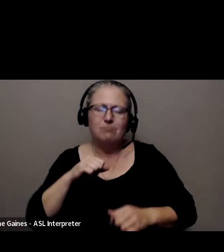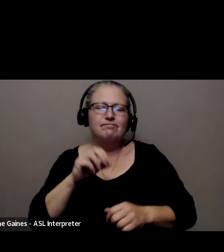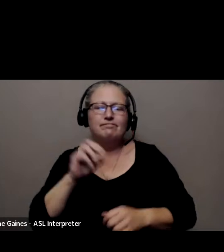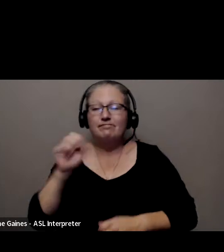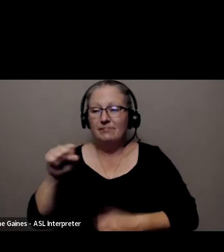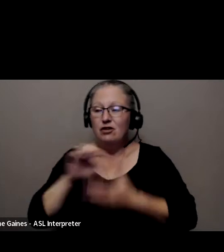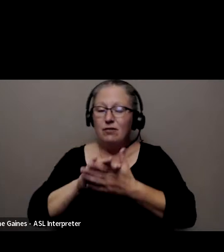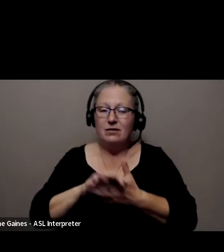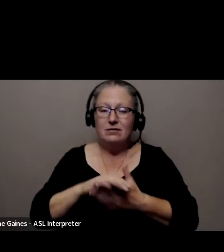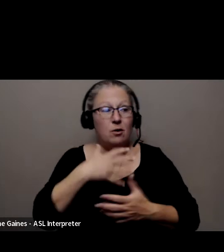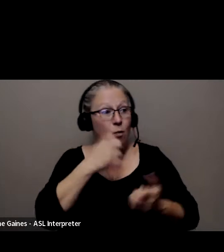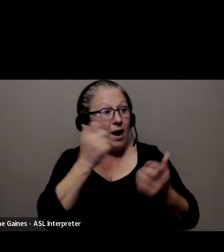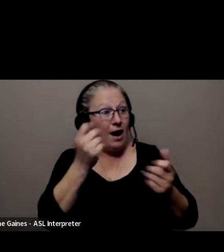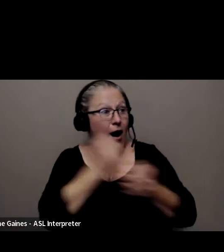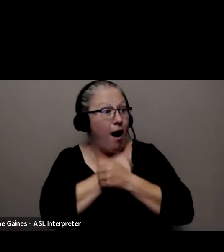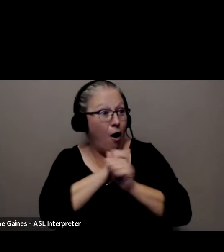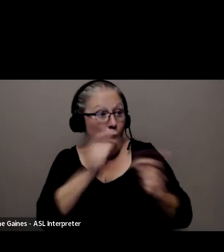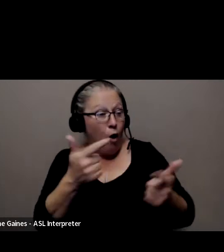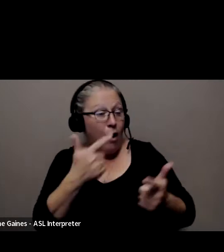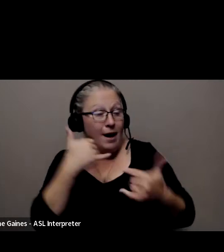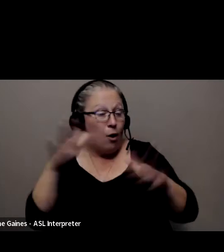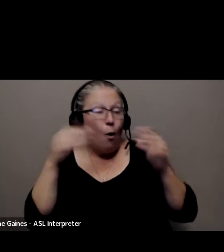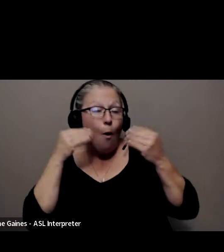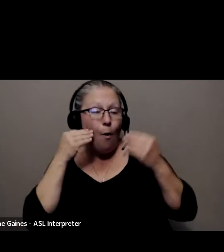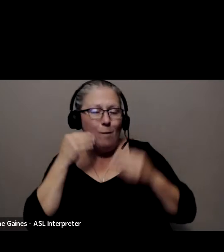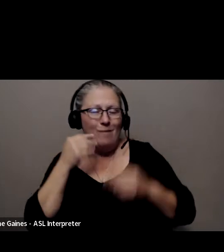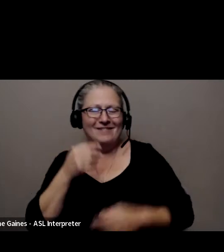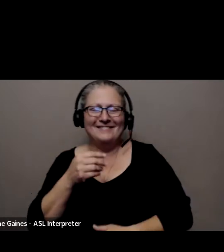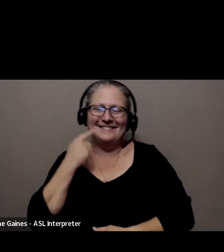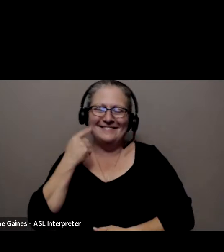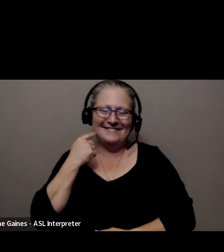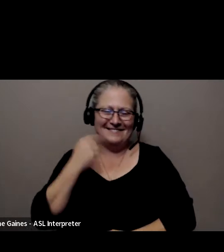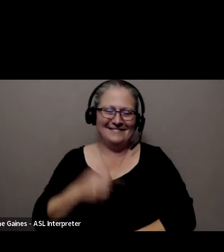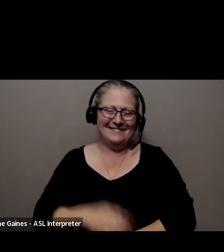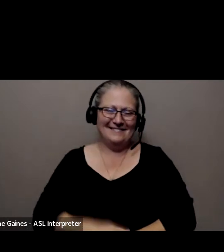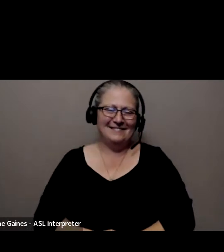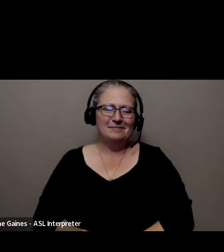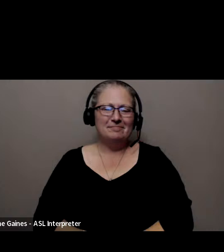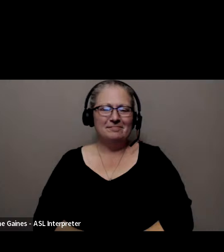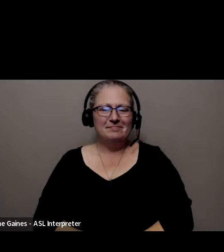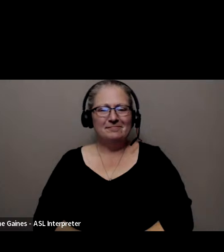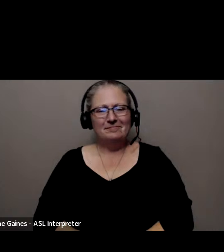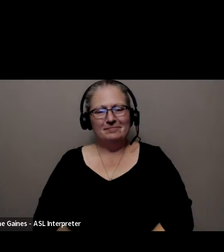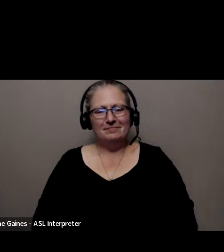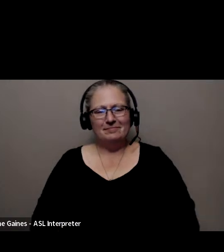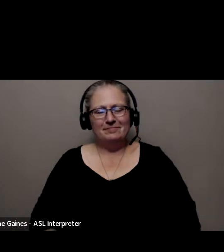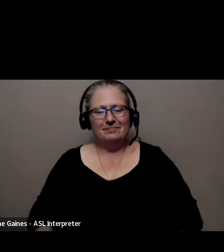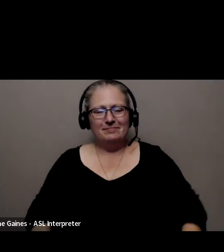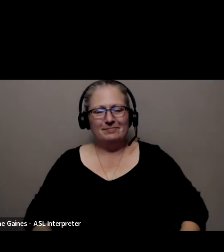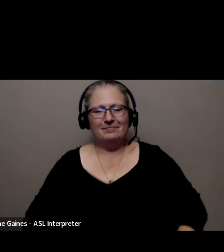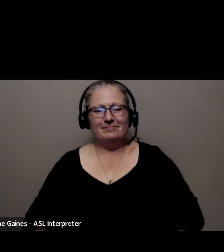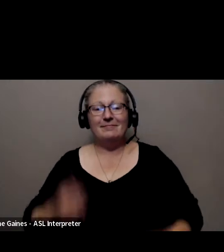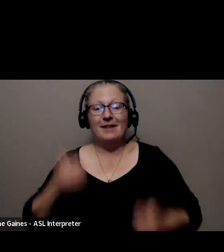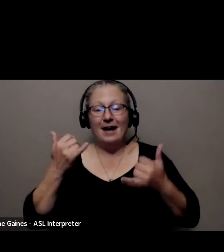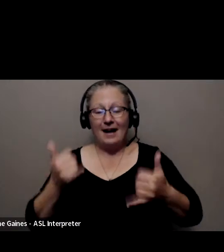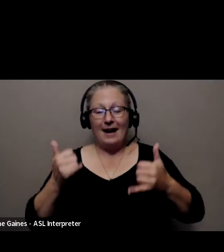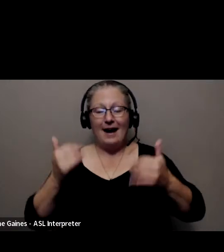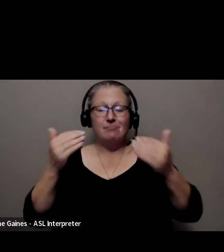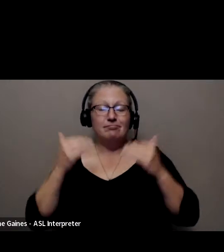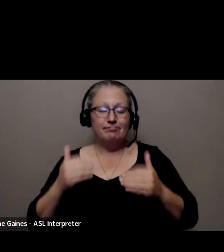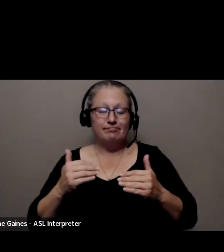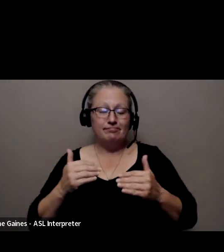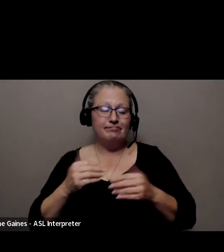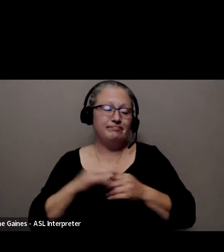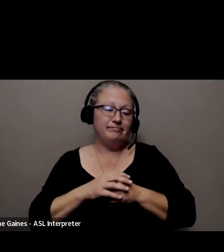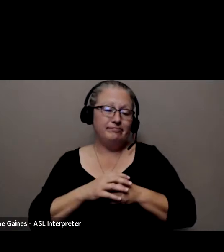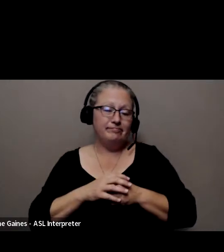I think we should give hugs and go home. No, I'm just kidding. I know. Yeah. I know. Well, now we'll go on to our next